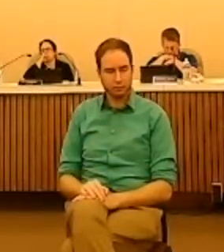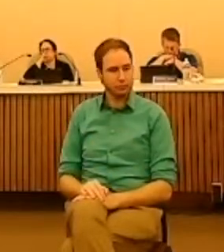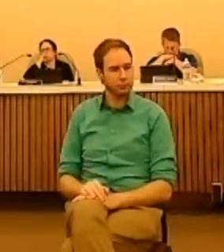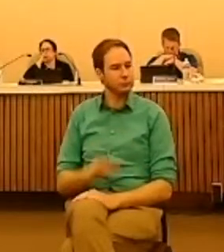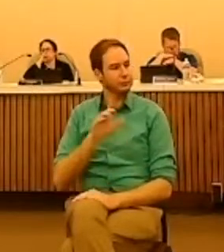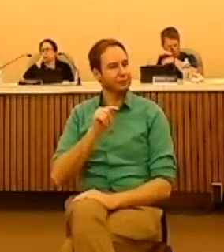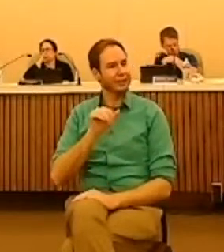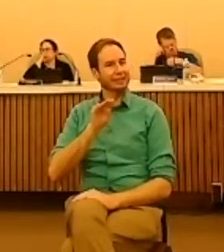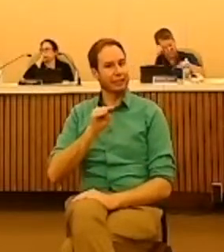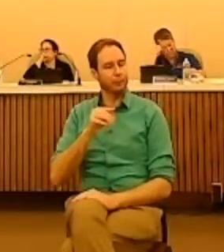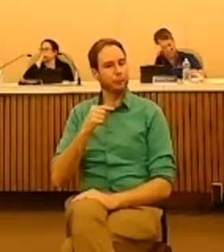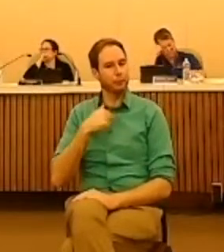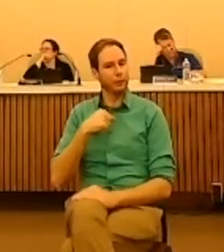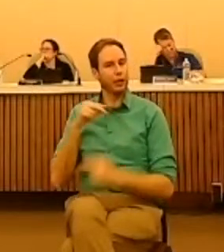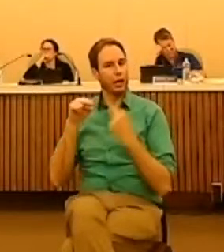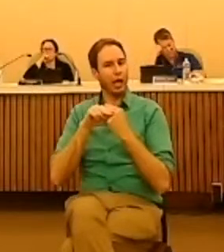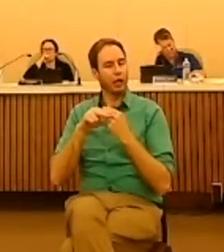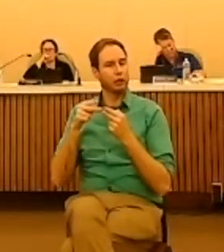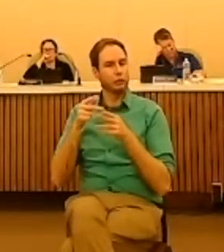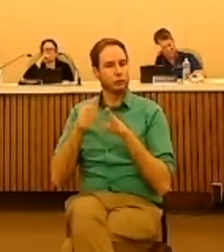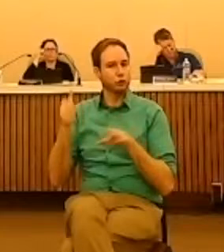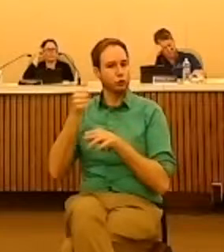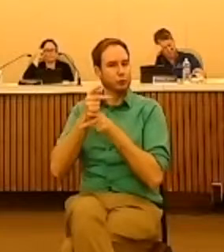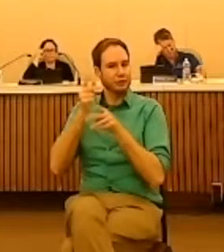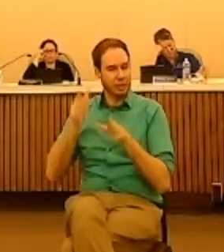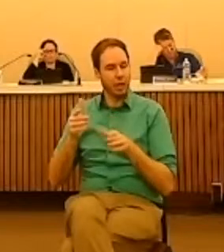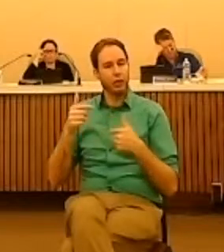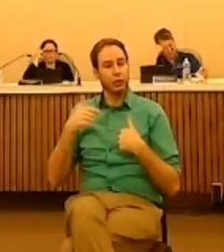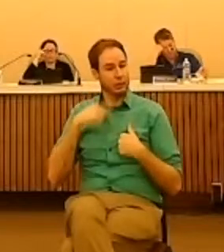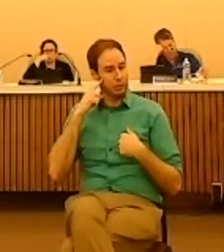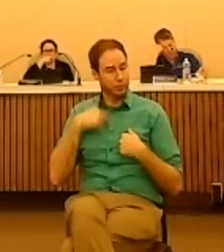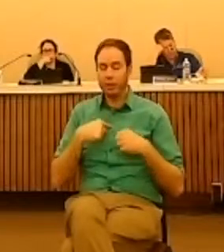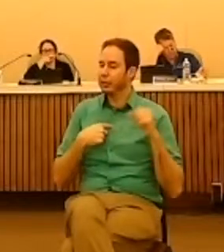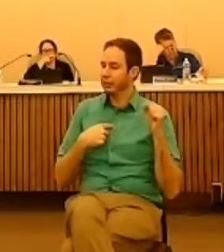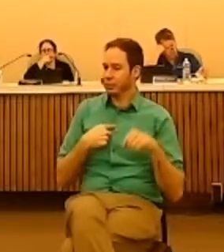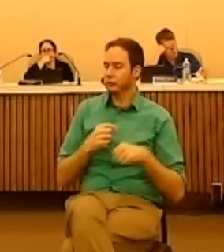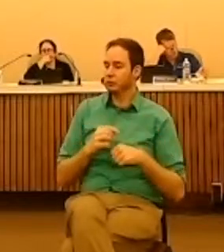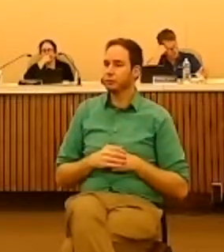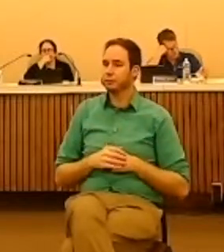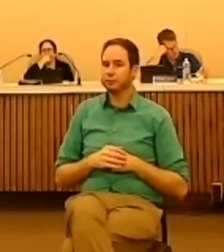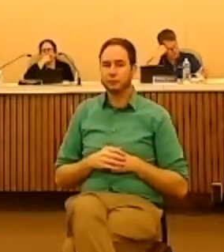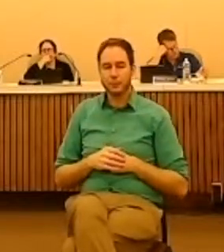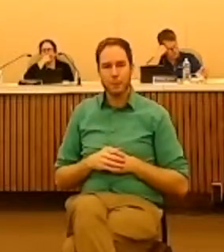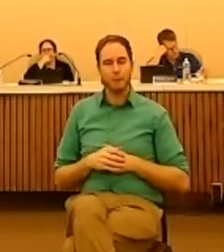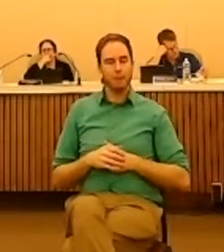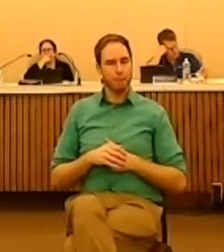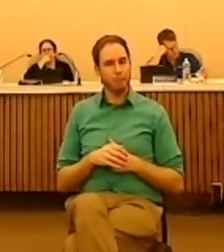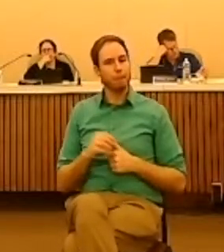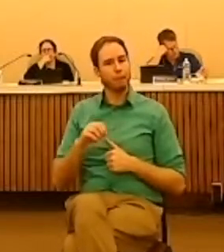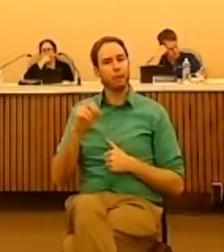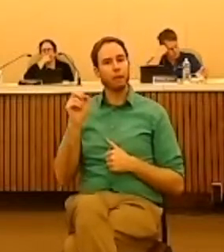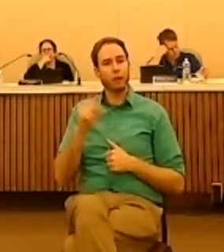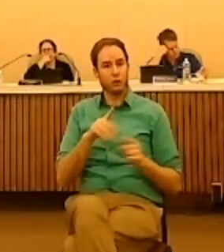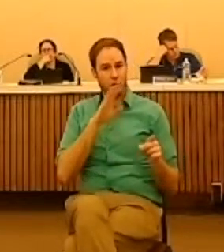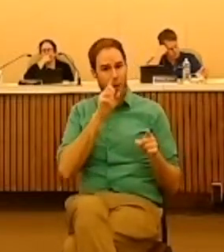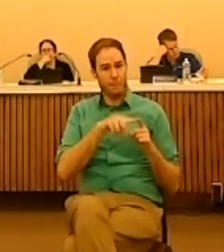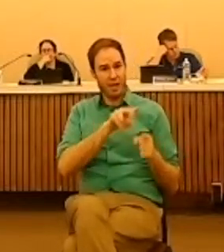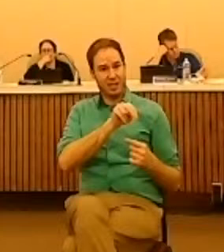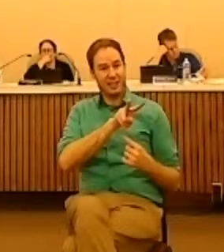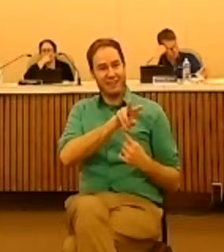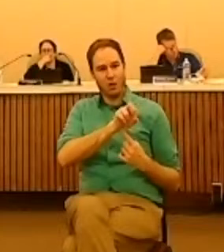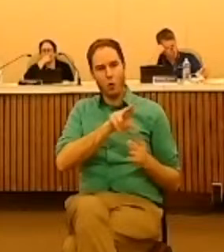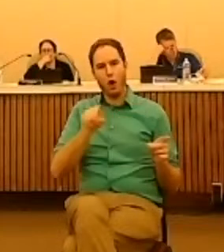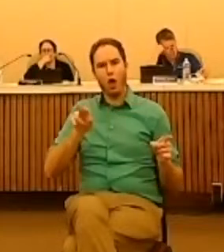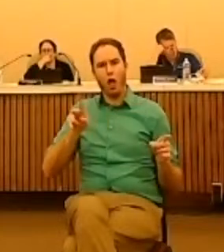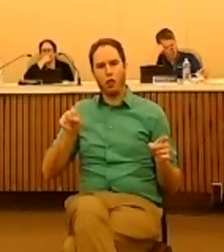Tim Lessing, Highway Superintendent. I am on. Can you hear me? We can. Okay, was he talking about Nevins or